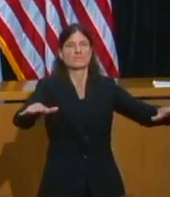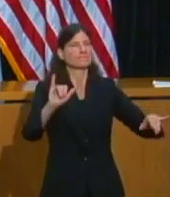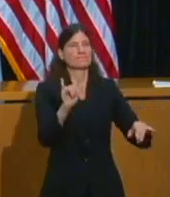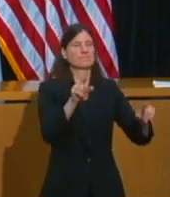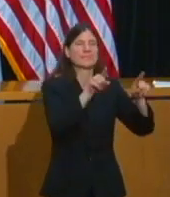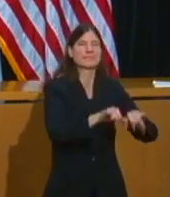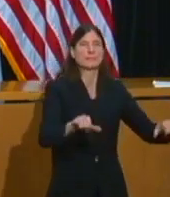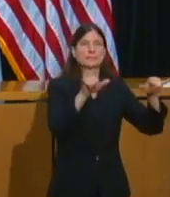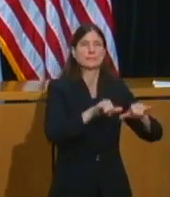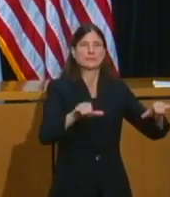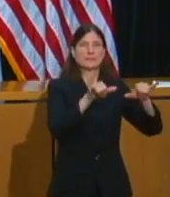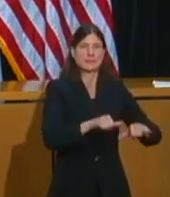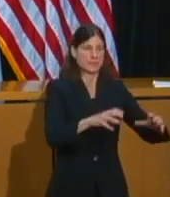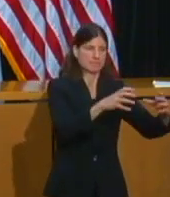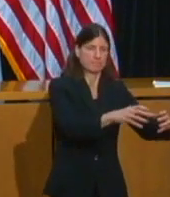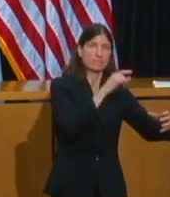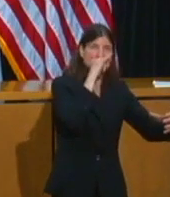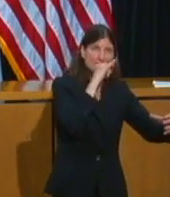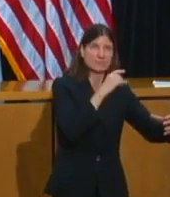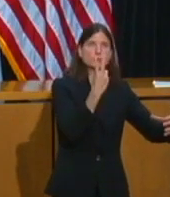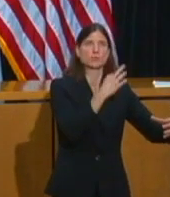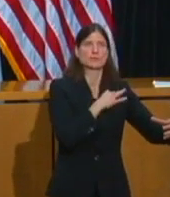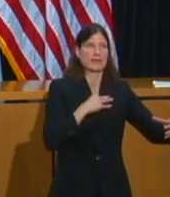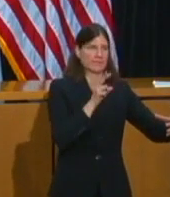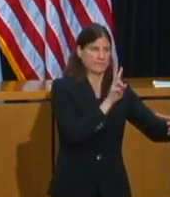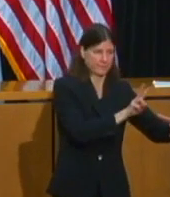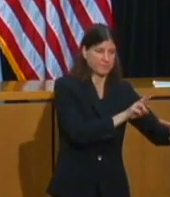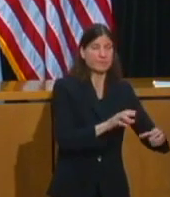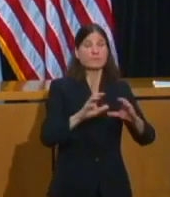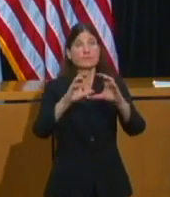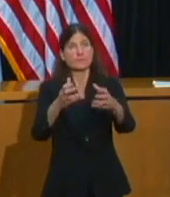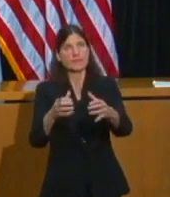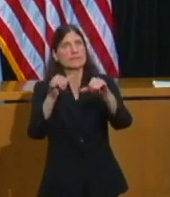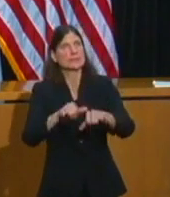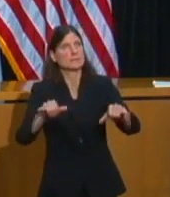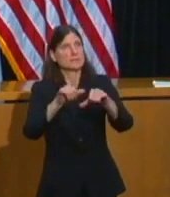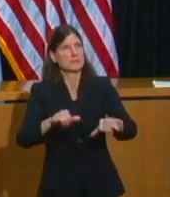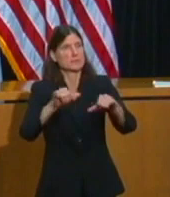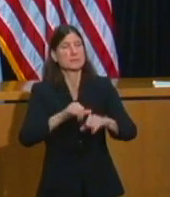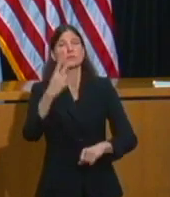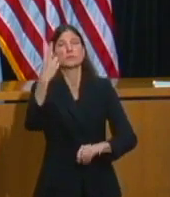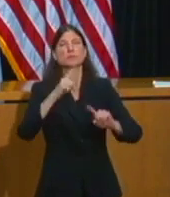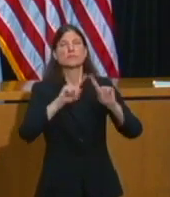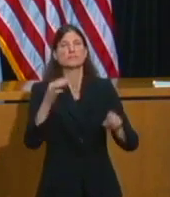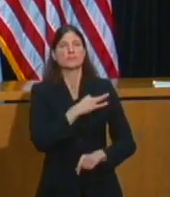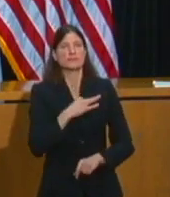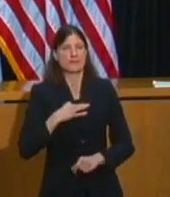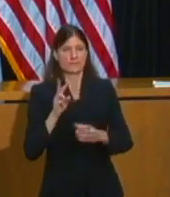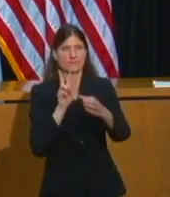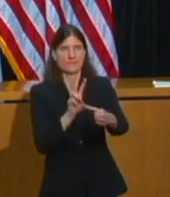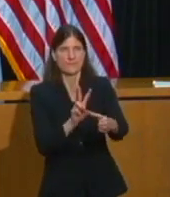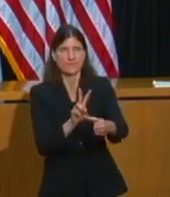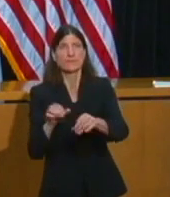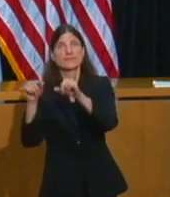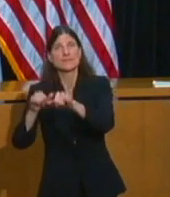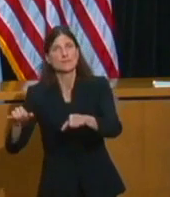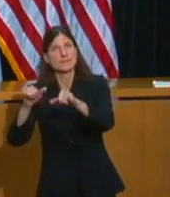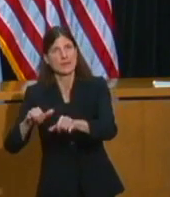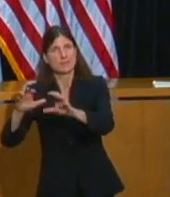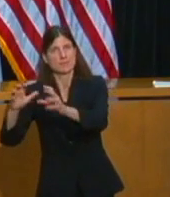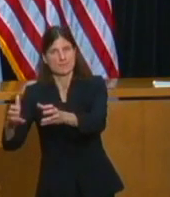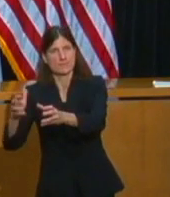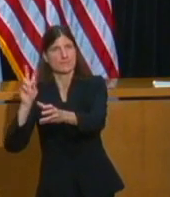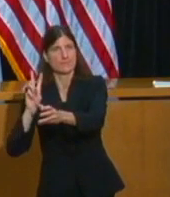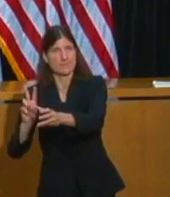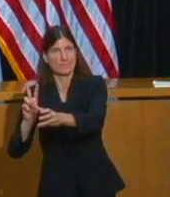day unless needed to provide specific supervision of specialized activities such as swimming. And camps may not